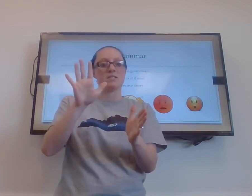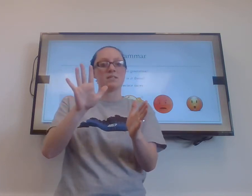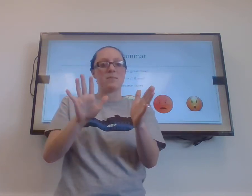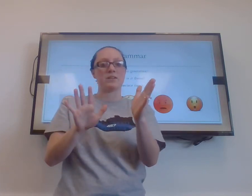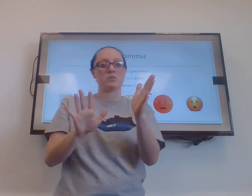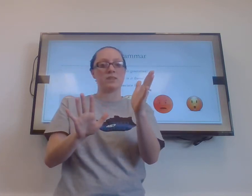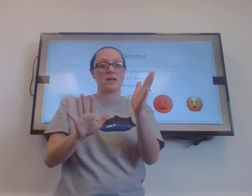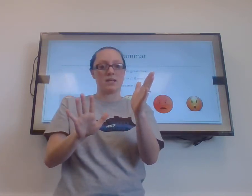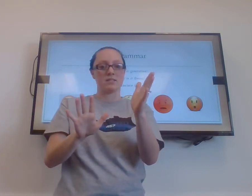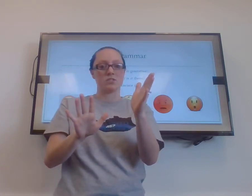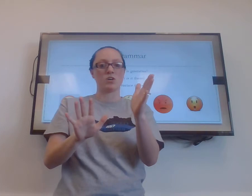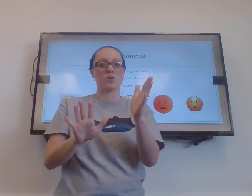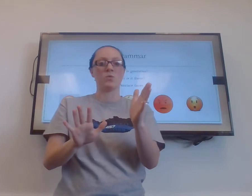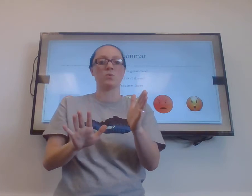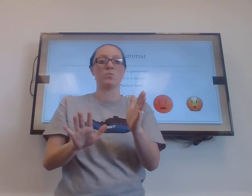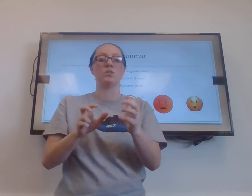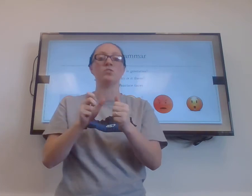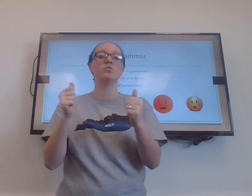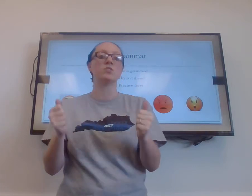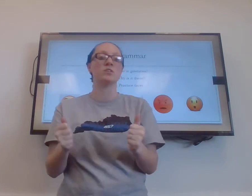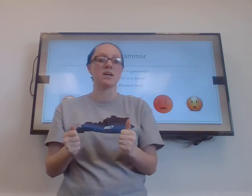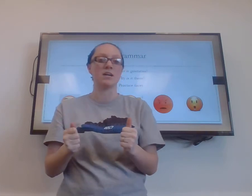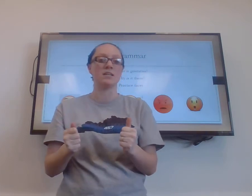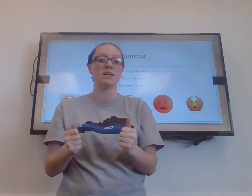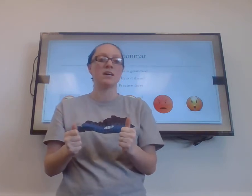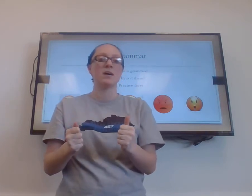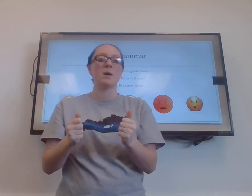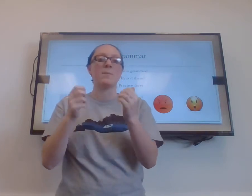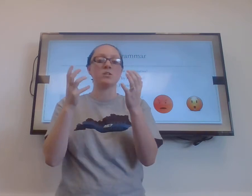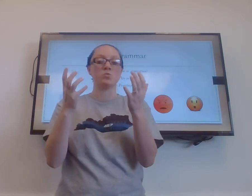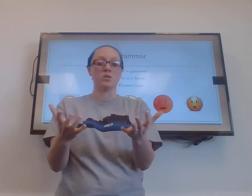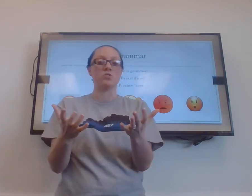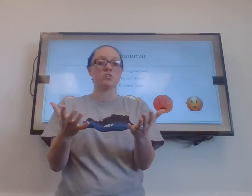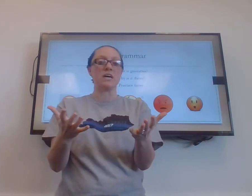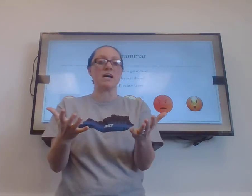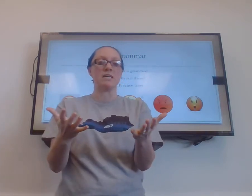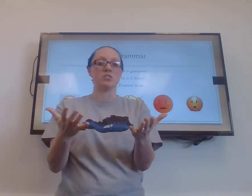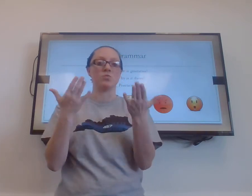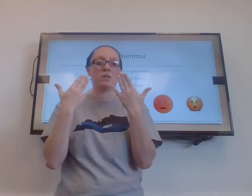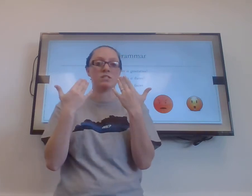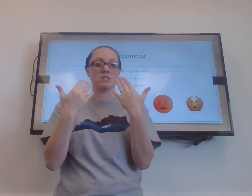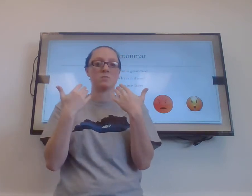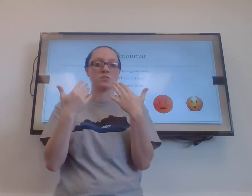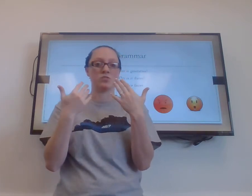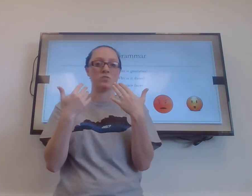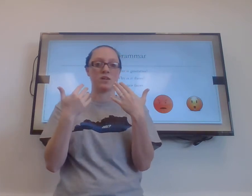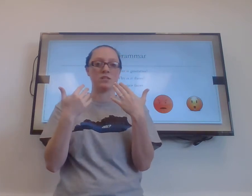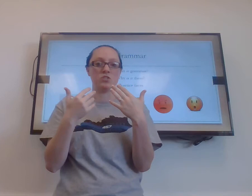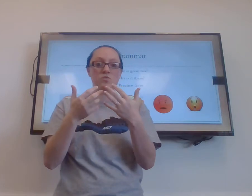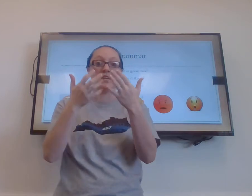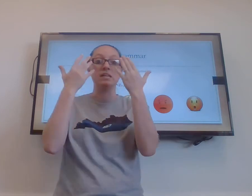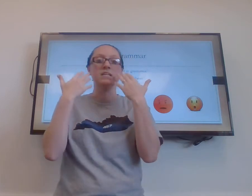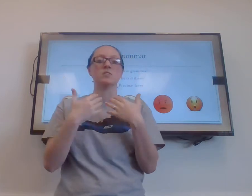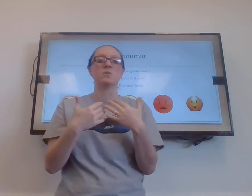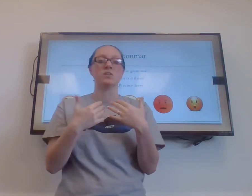and match it with the hands. So when you do start signing, match what you're signing to what is expressed on your face. You need expression